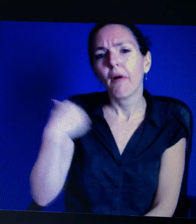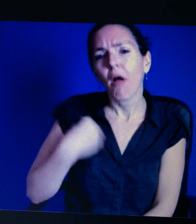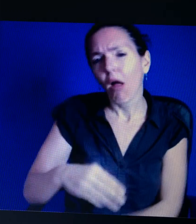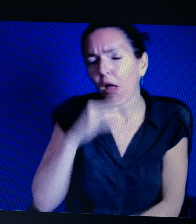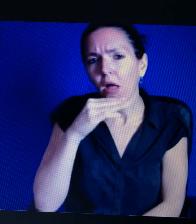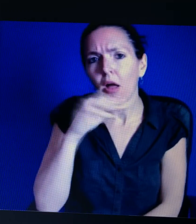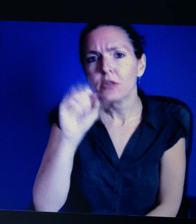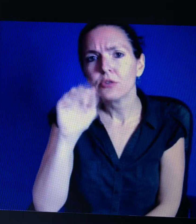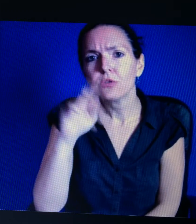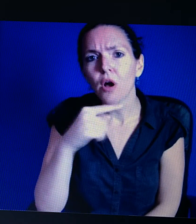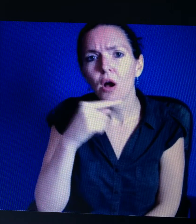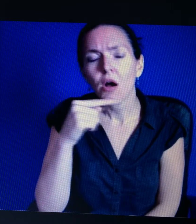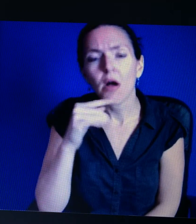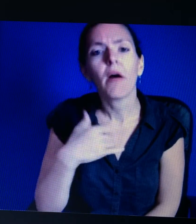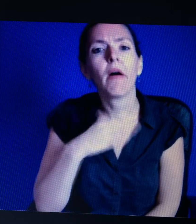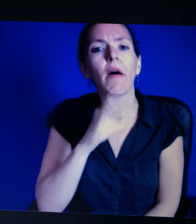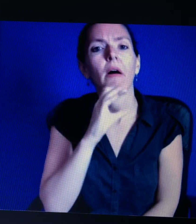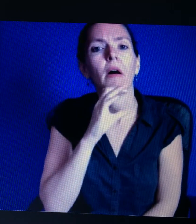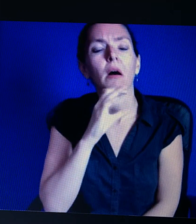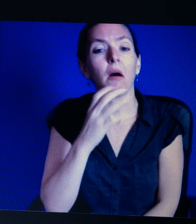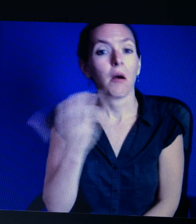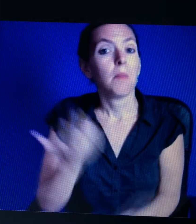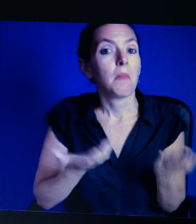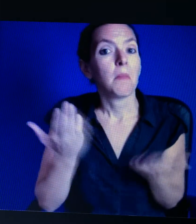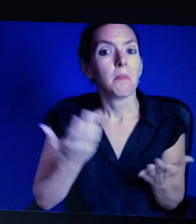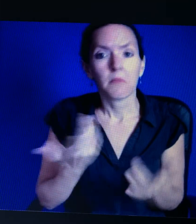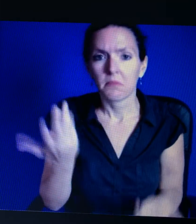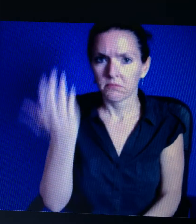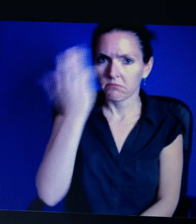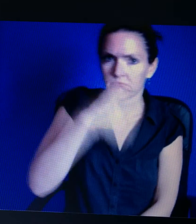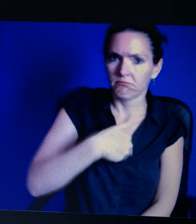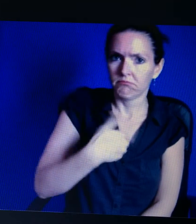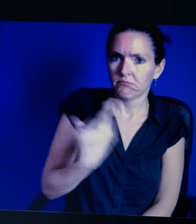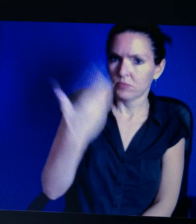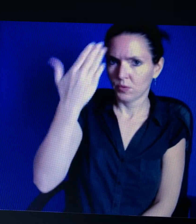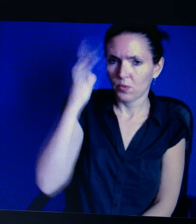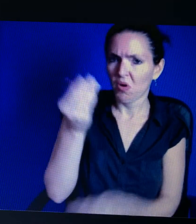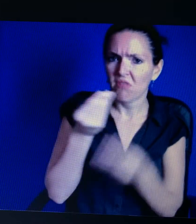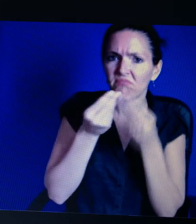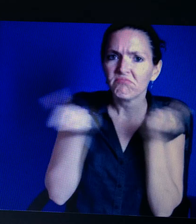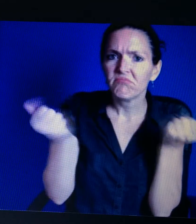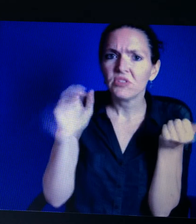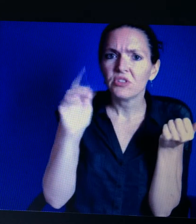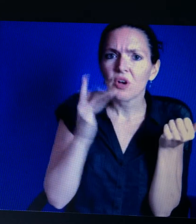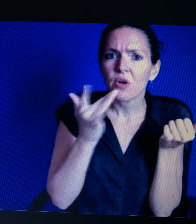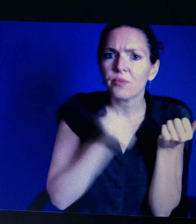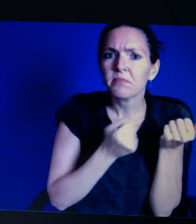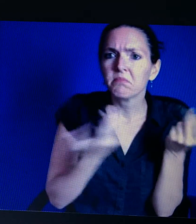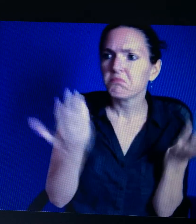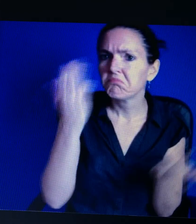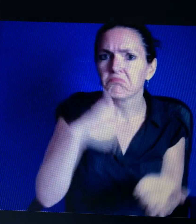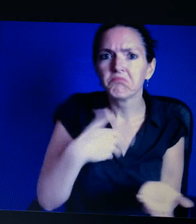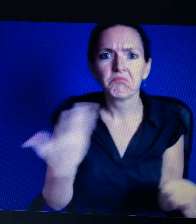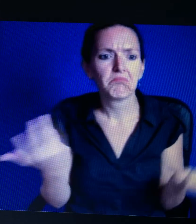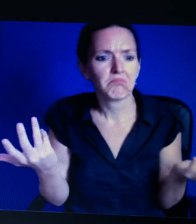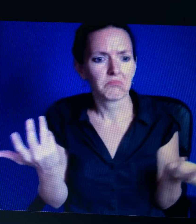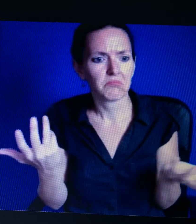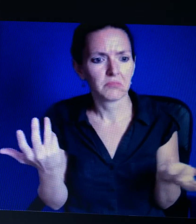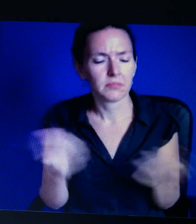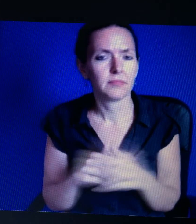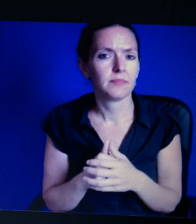No. Or maybe she has a scar on her chin. No. There are a few